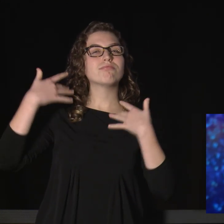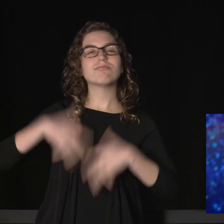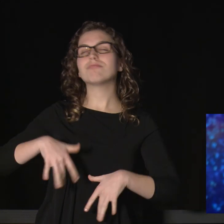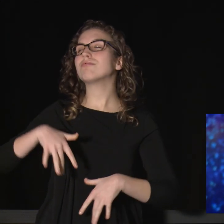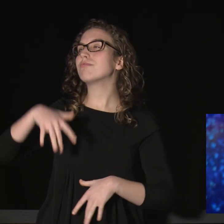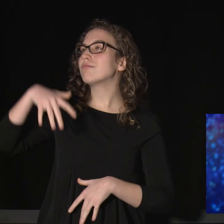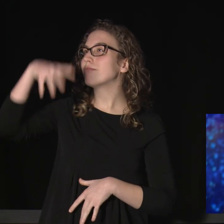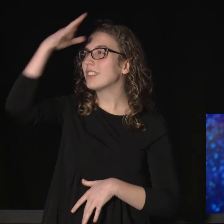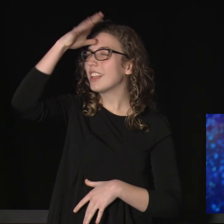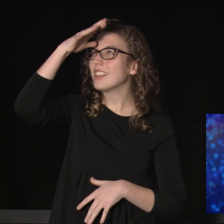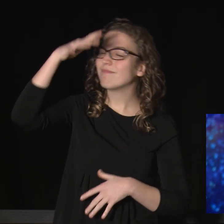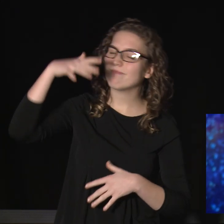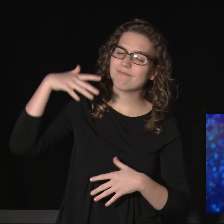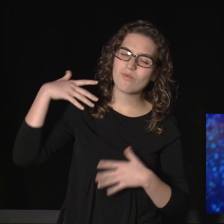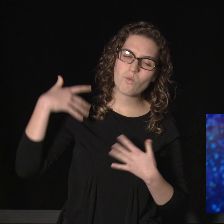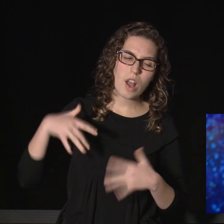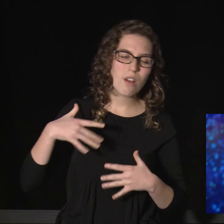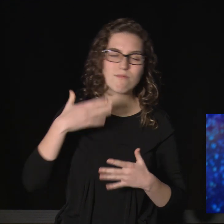so good.